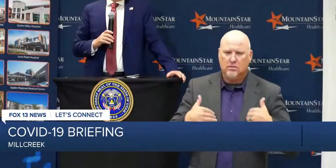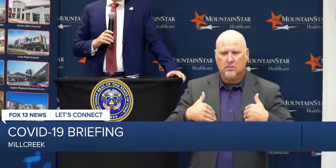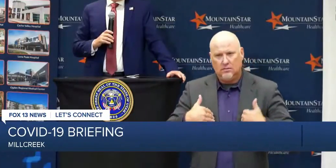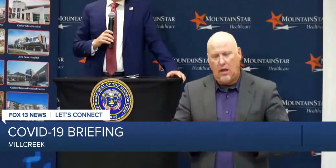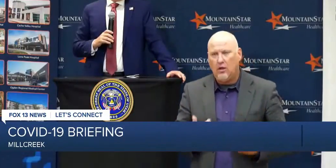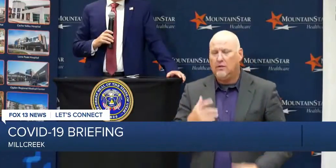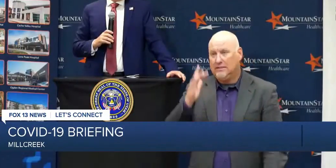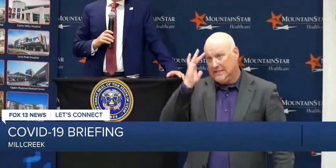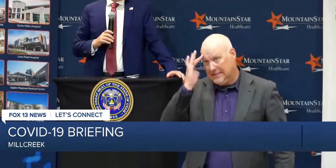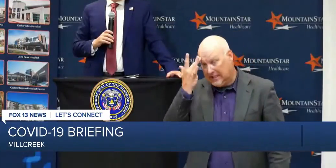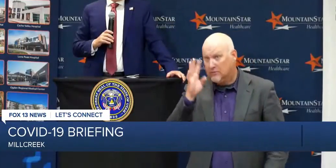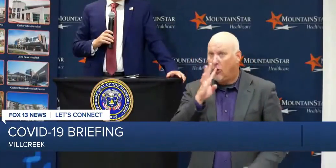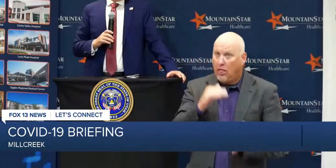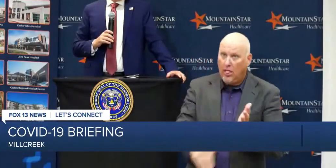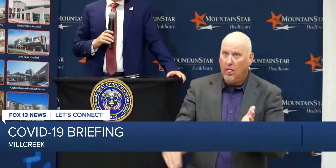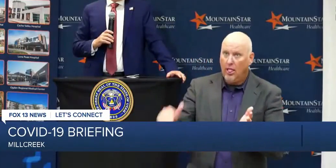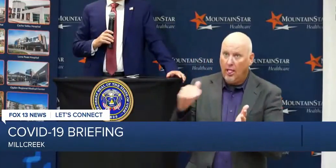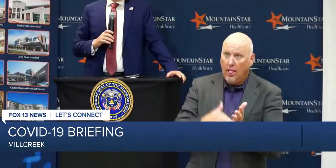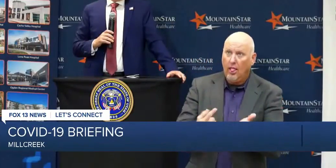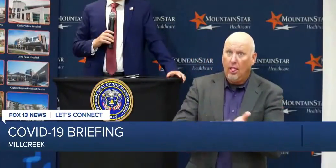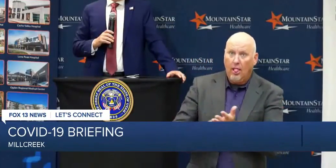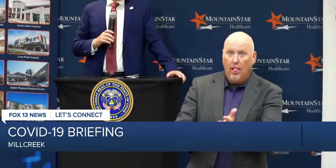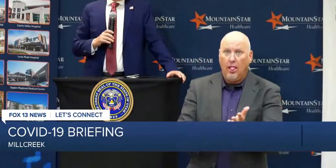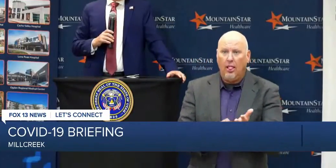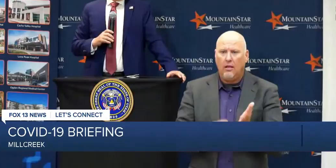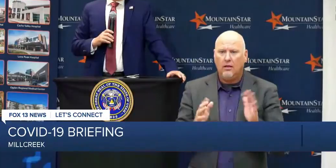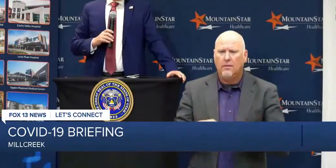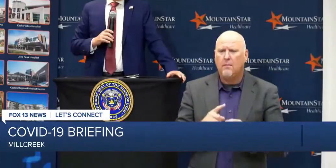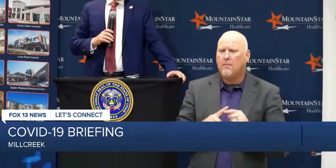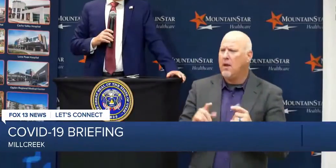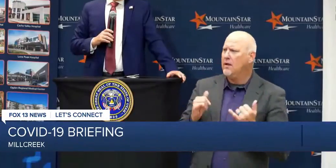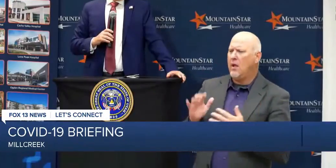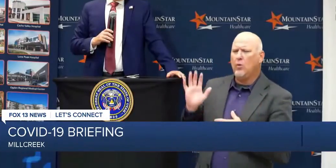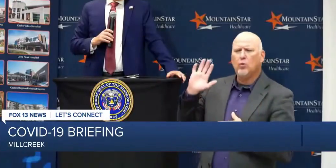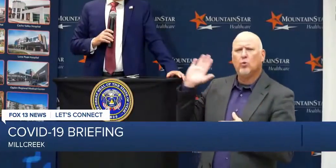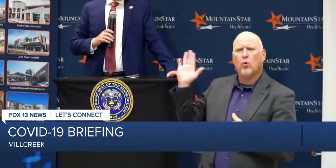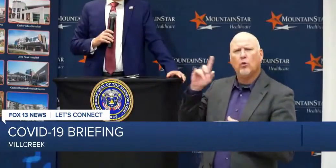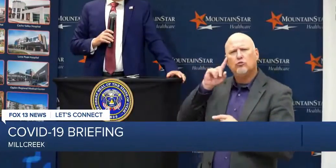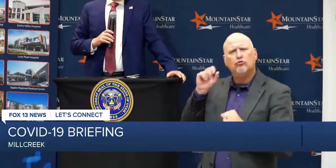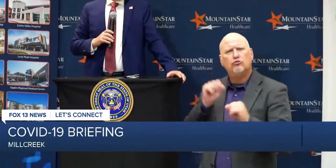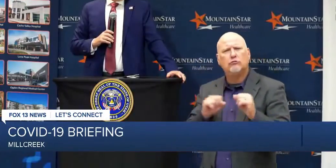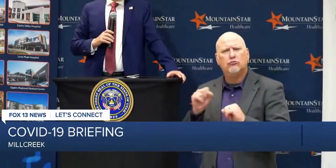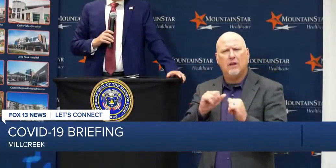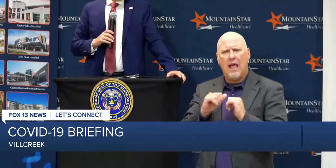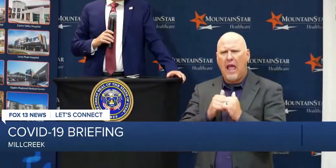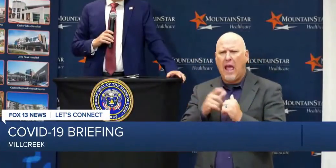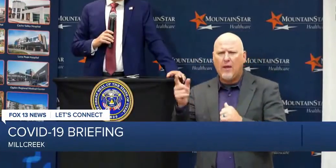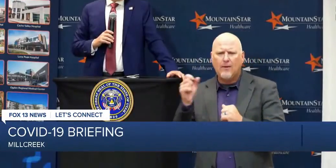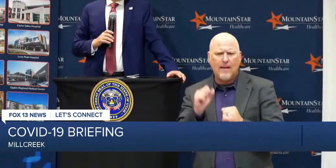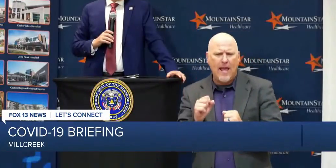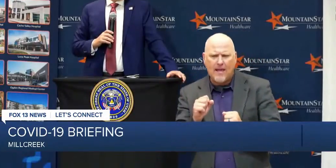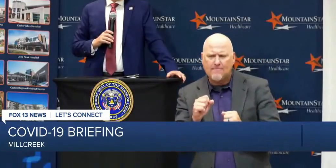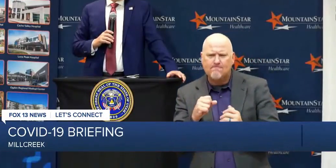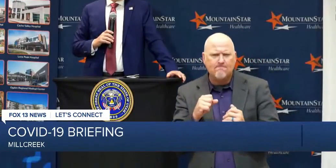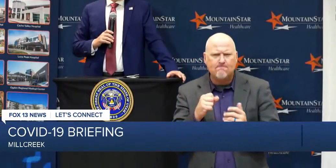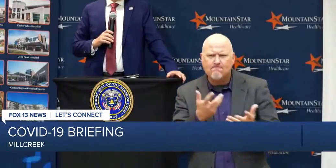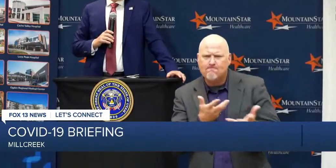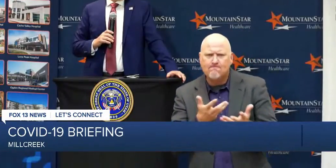But what is the strategy going forward? Because, like you said, it's difficult if people aren't going to be willing to follow the restrictions. That's what